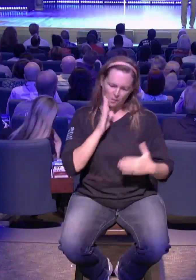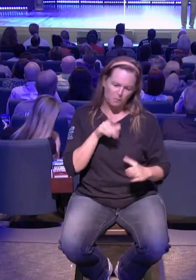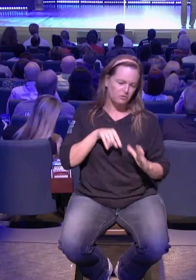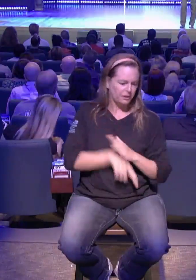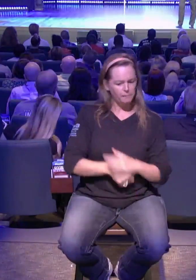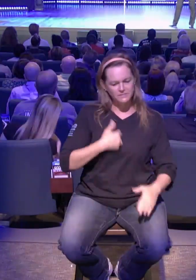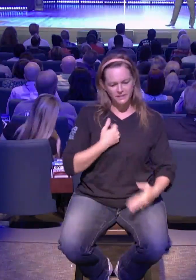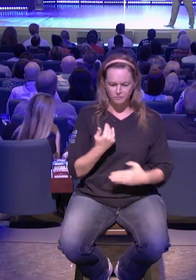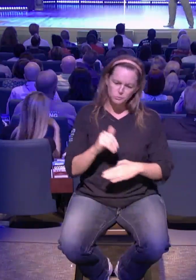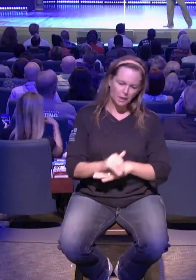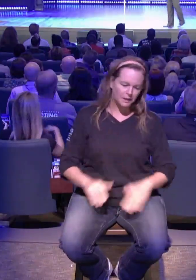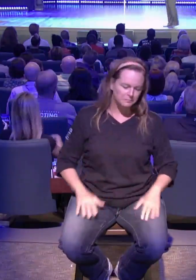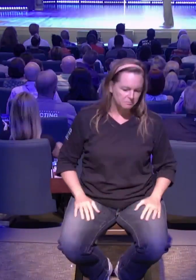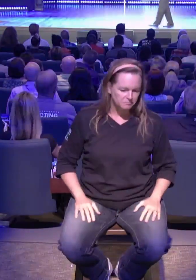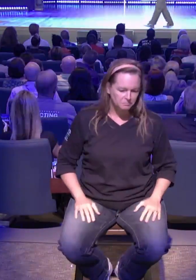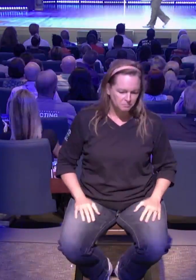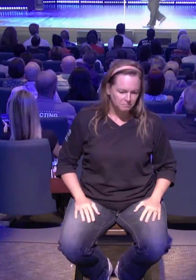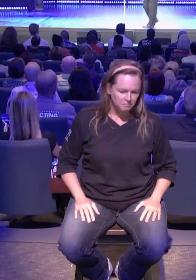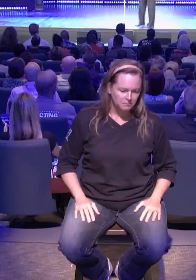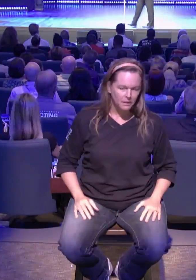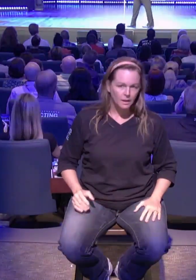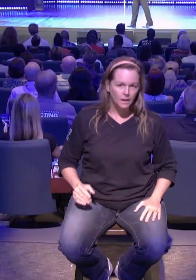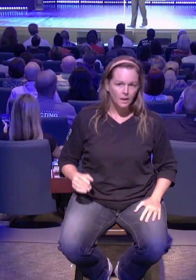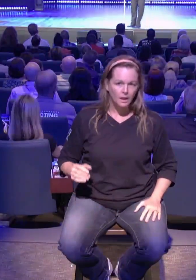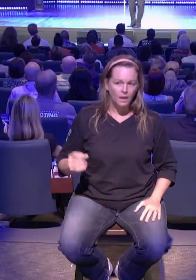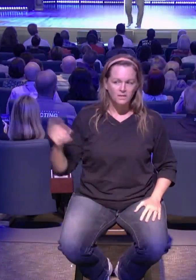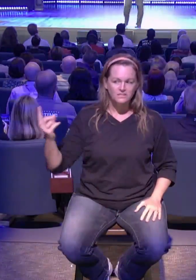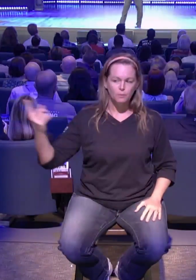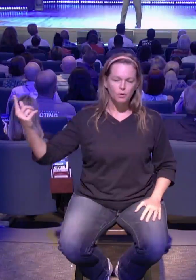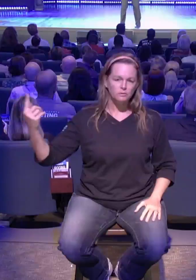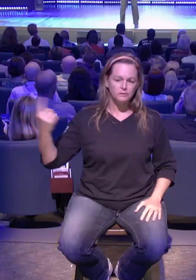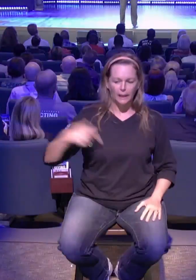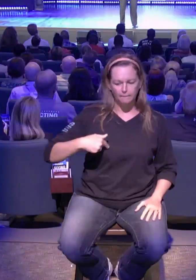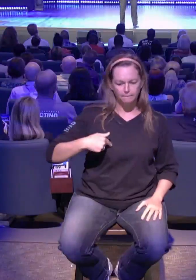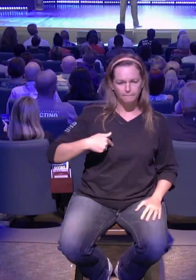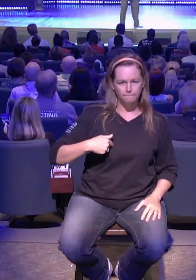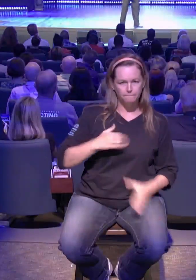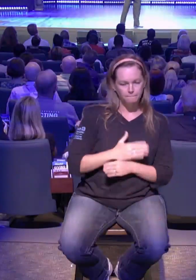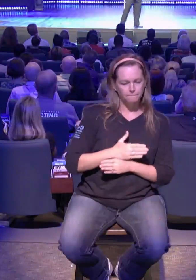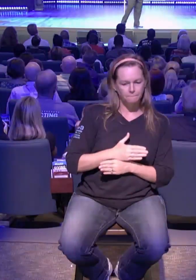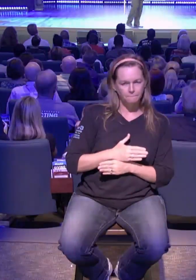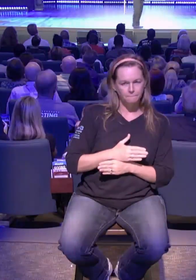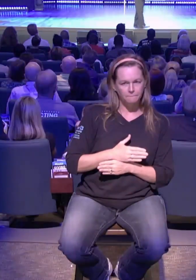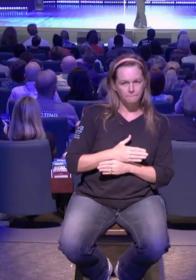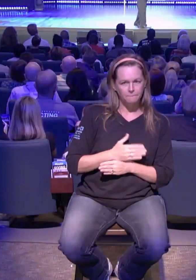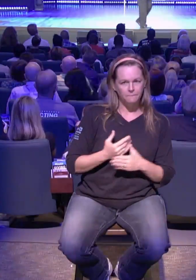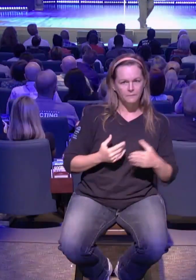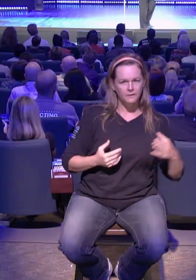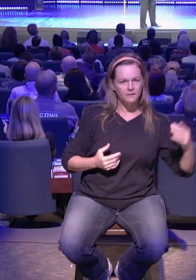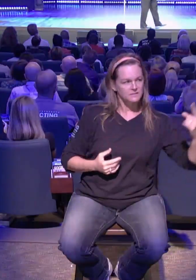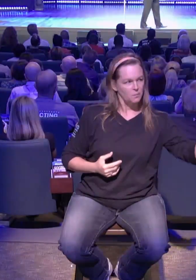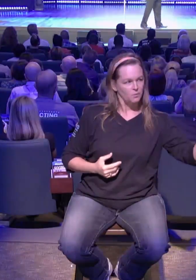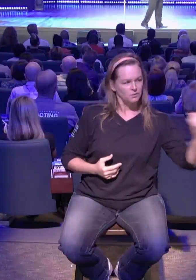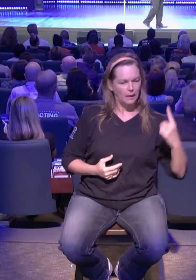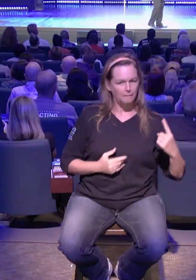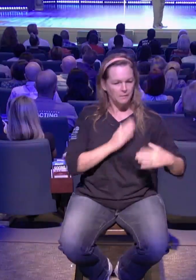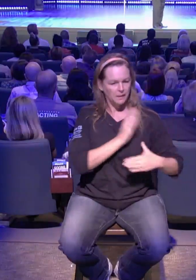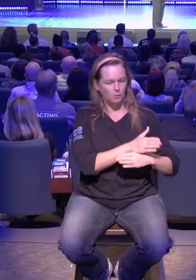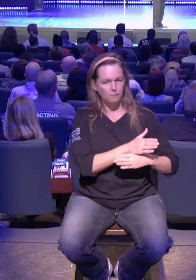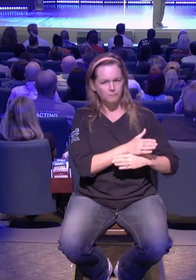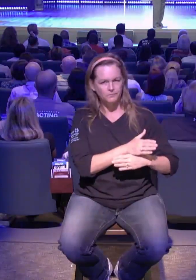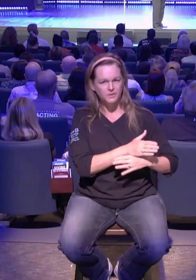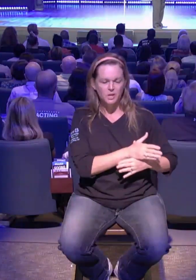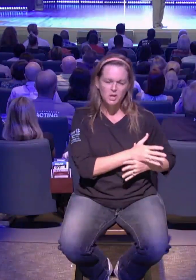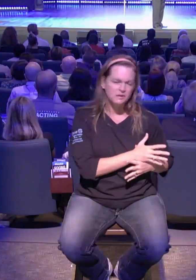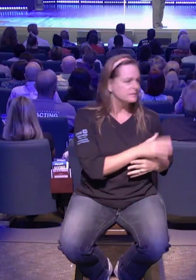of people who intervened into his life. And then the next thing you know, they drag him to a place called City